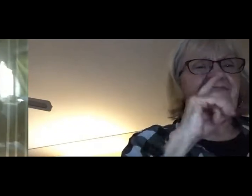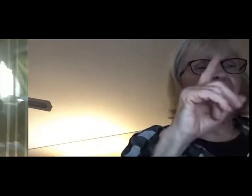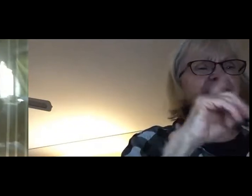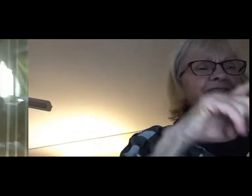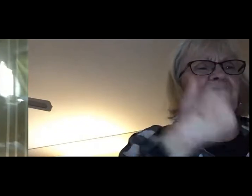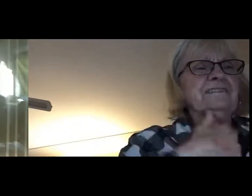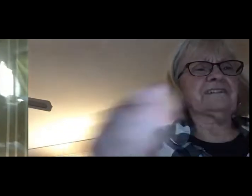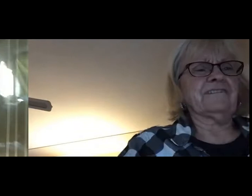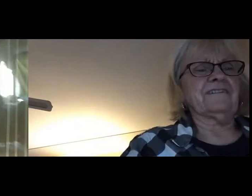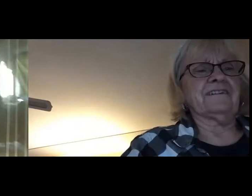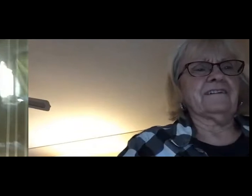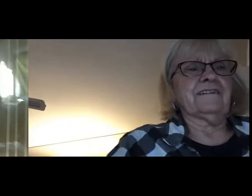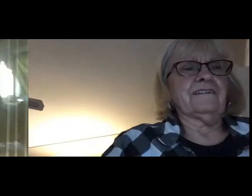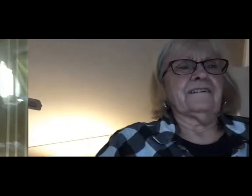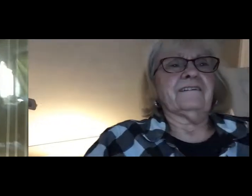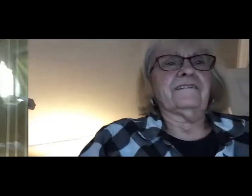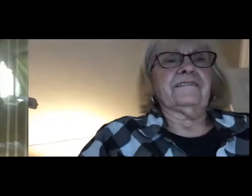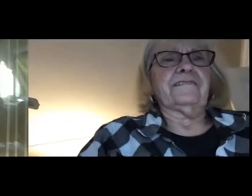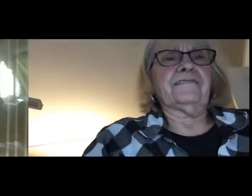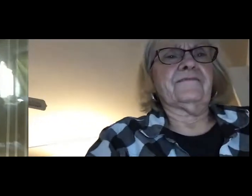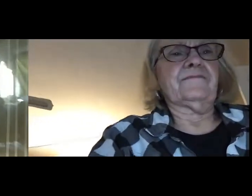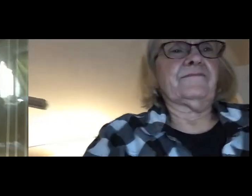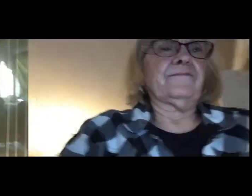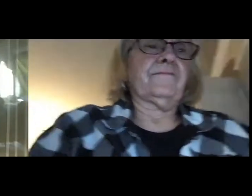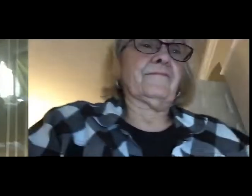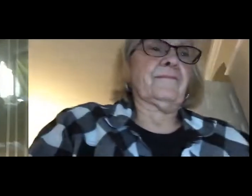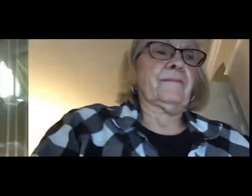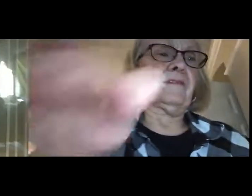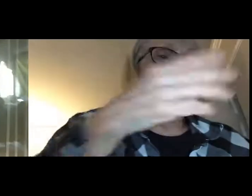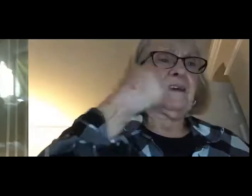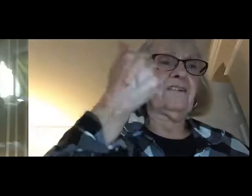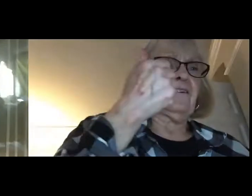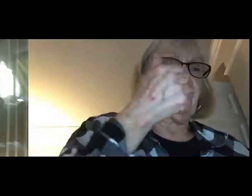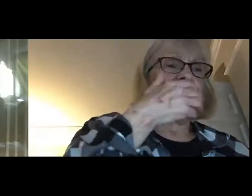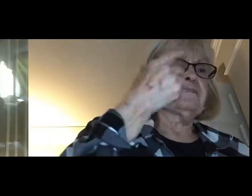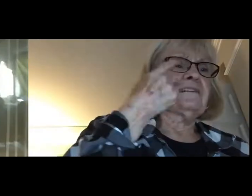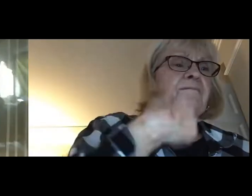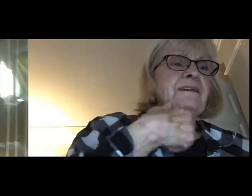all right. I hope can you see me? There.